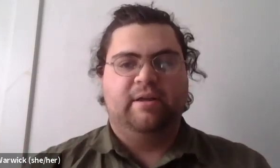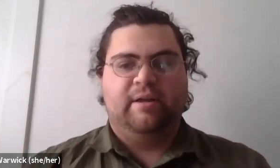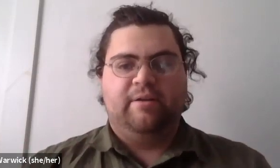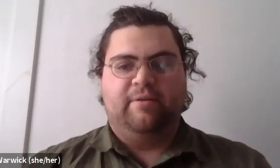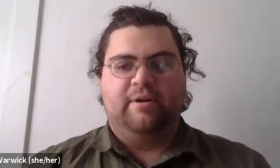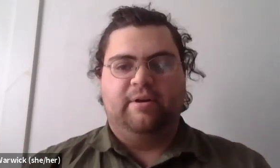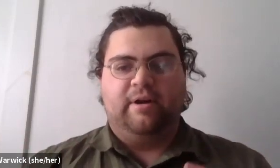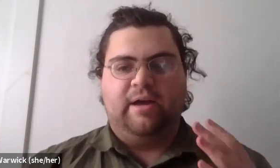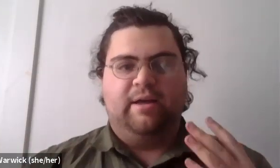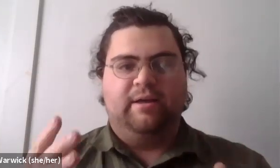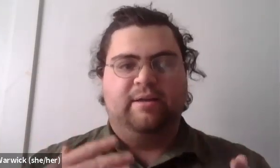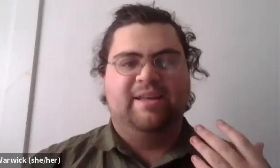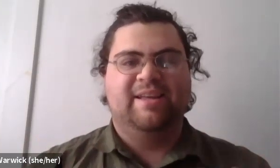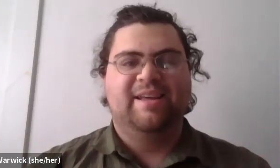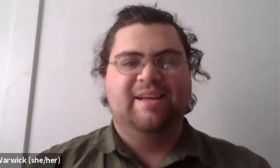for